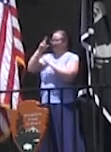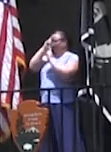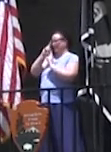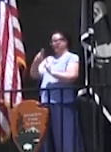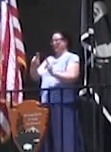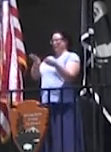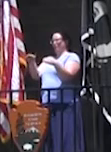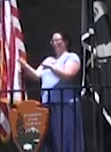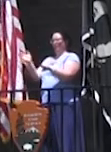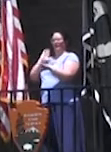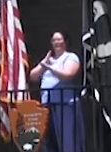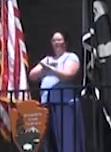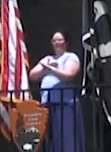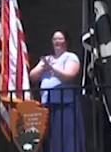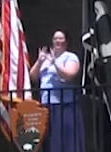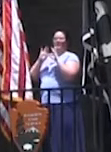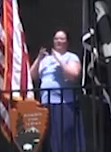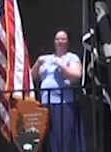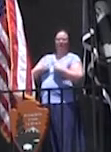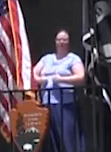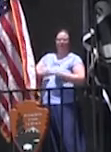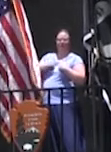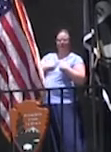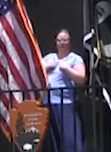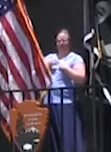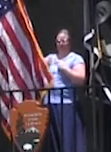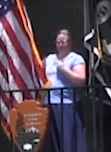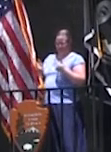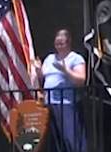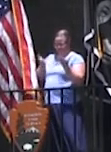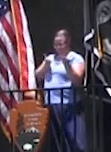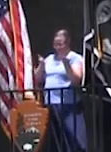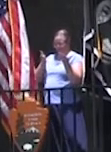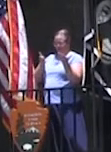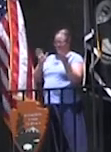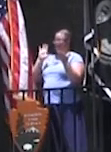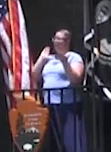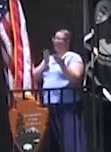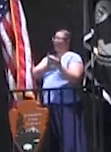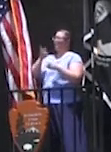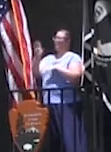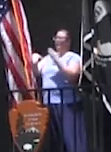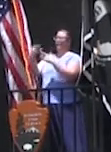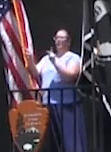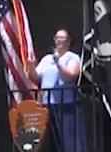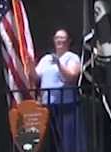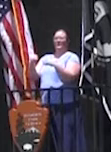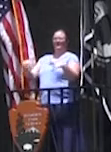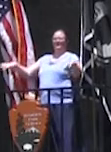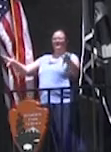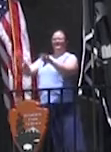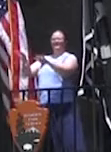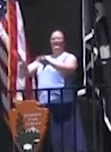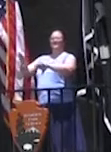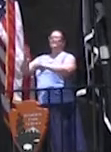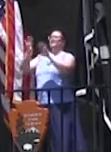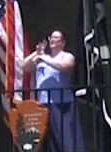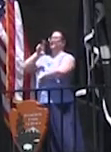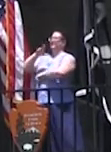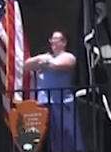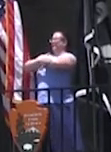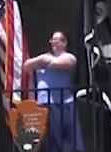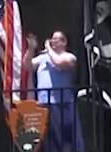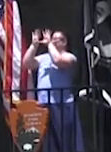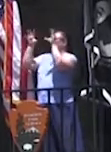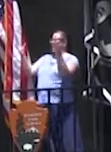fallen in our lives of dedication and service to all citizens of this land and the nations of the world.